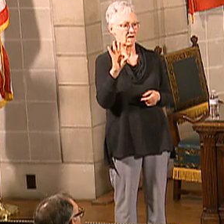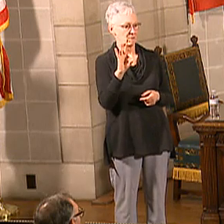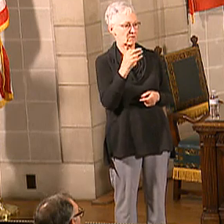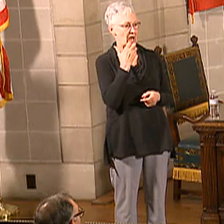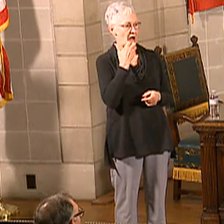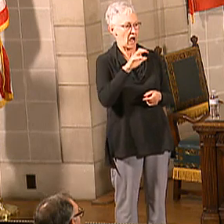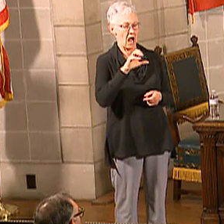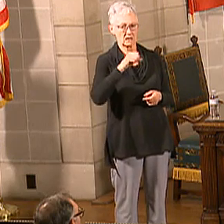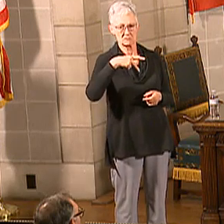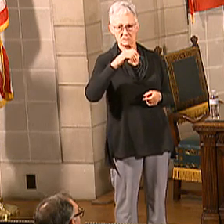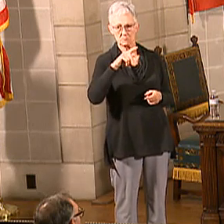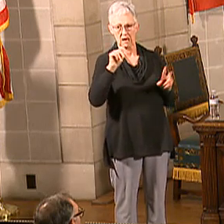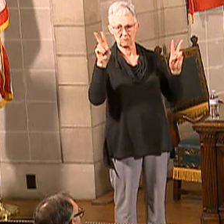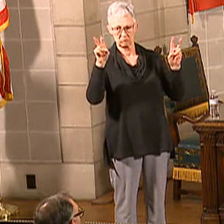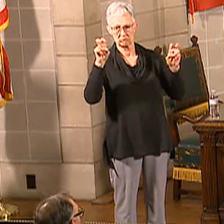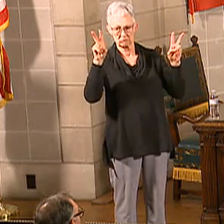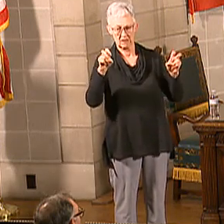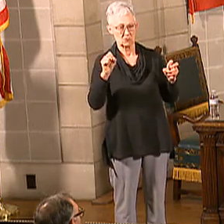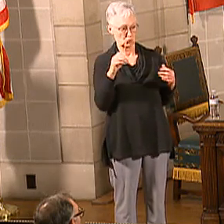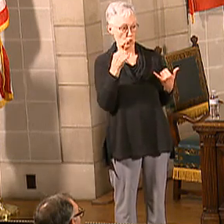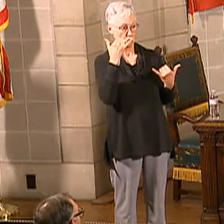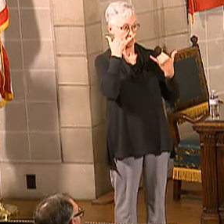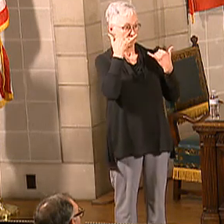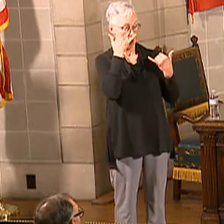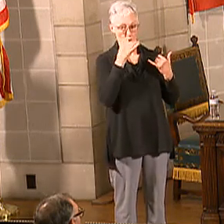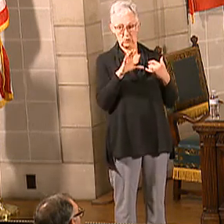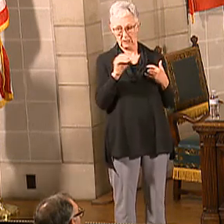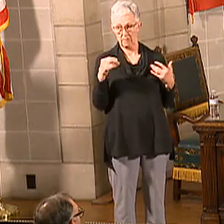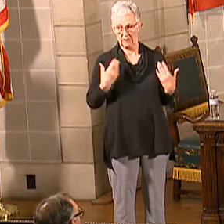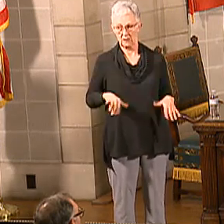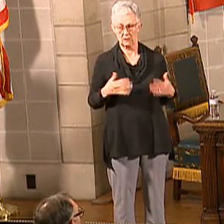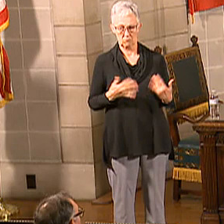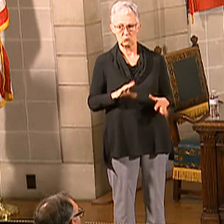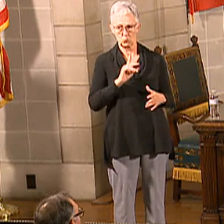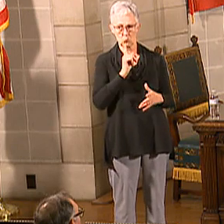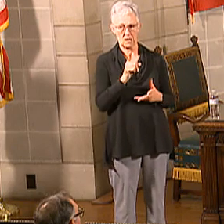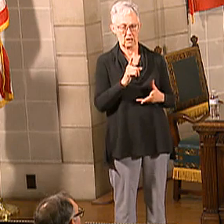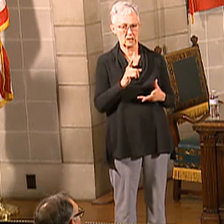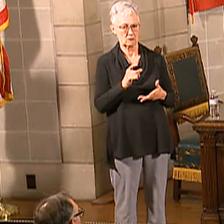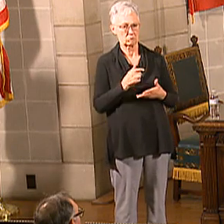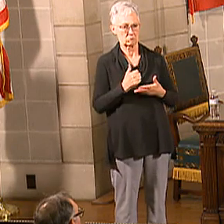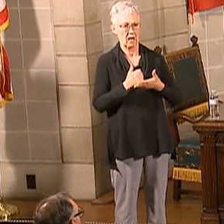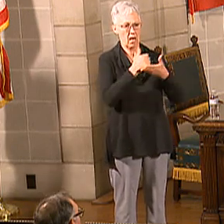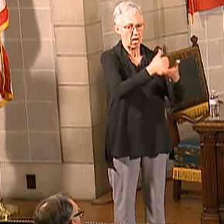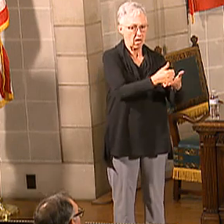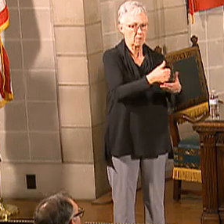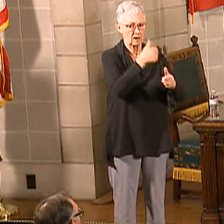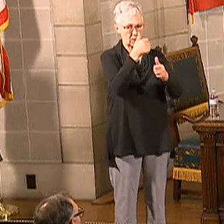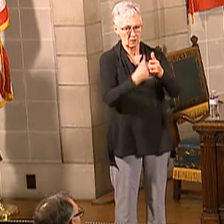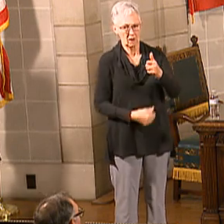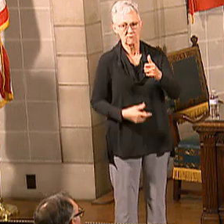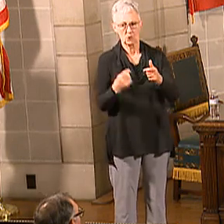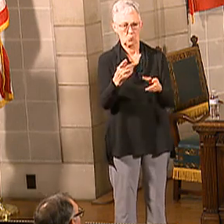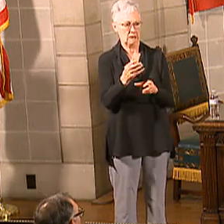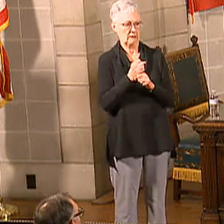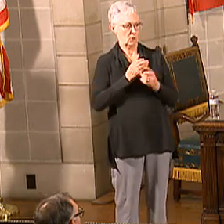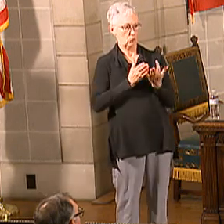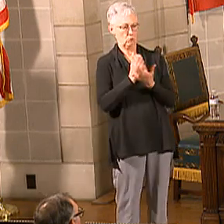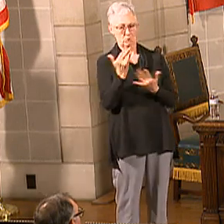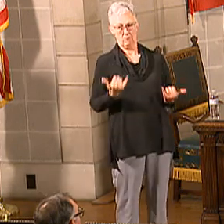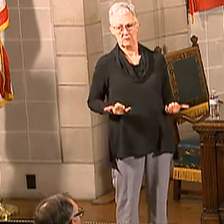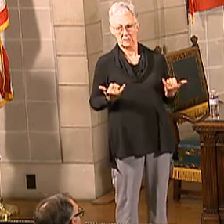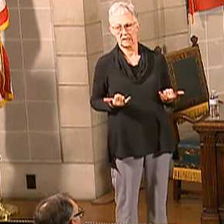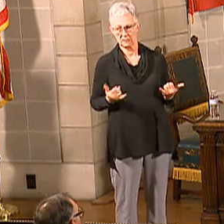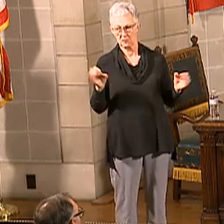all of our telco companies, especially our homegrown ones that are really doing a great job to help everybody get through this emergency. So thanks,